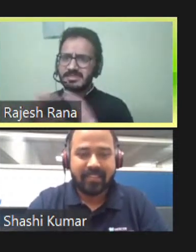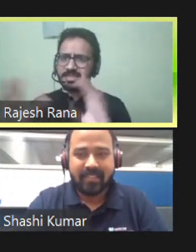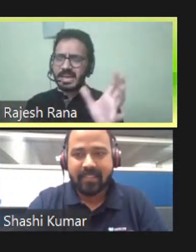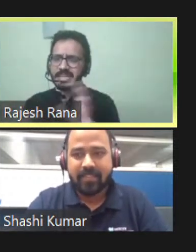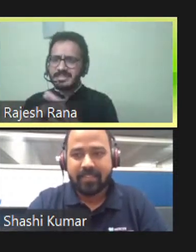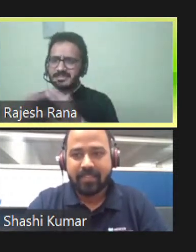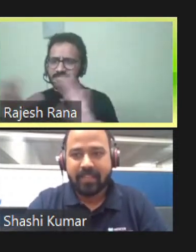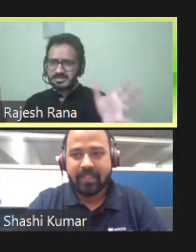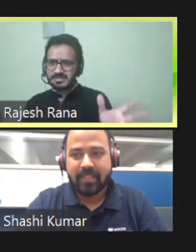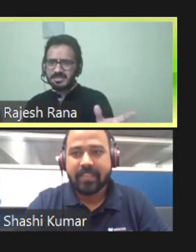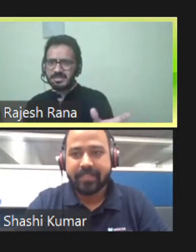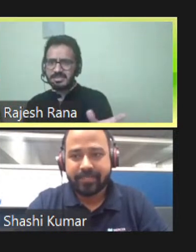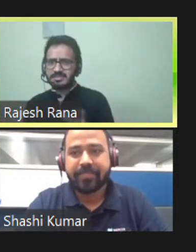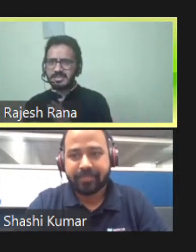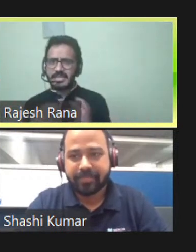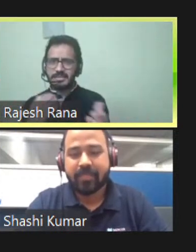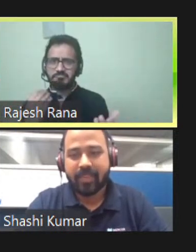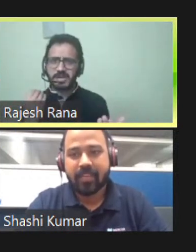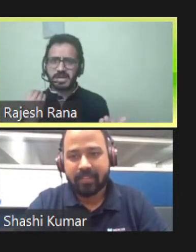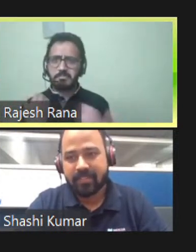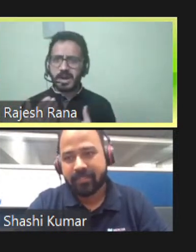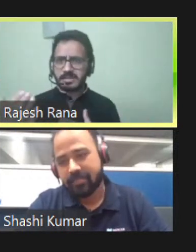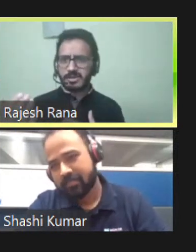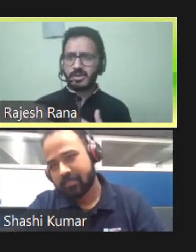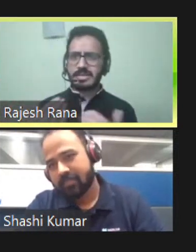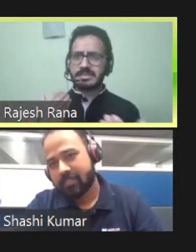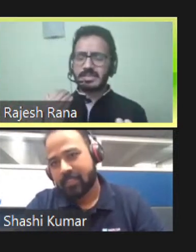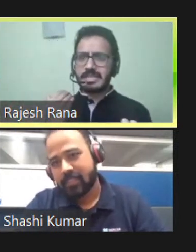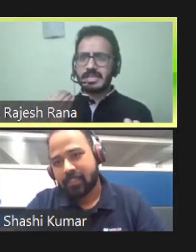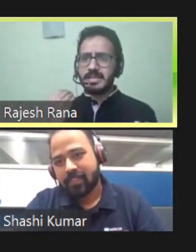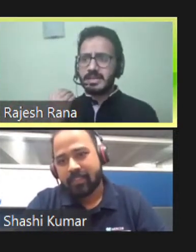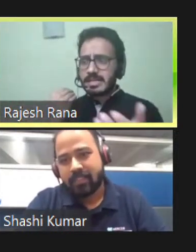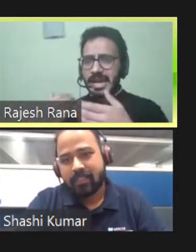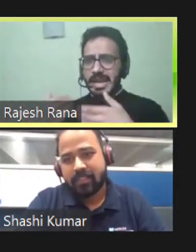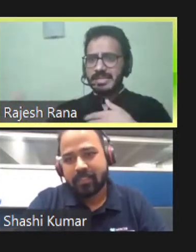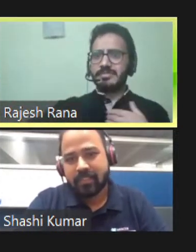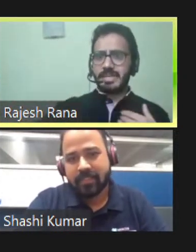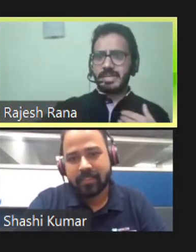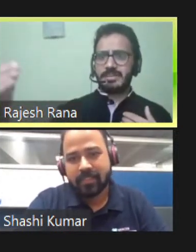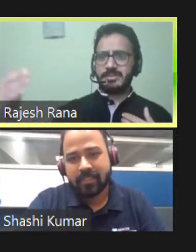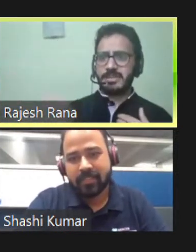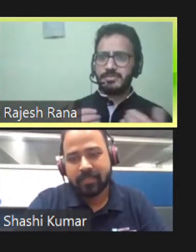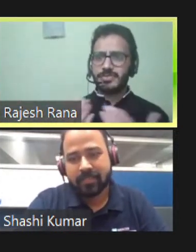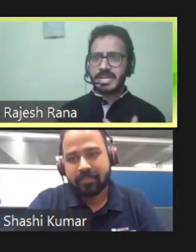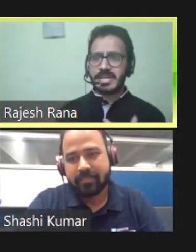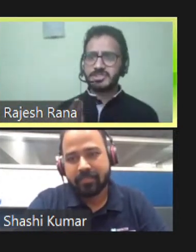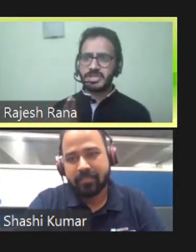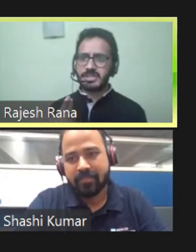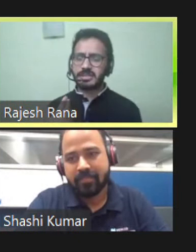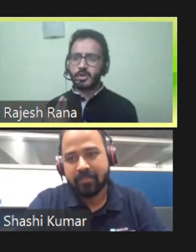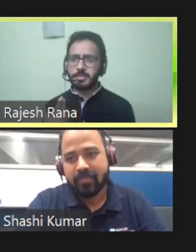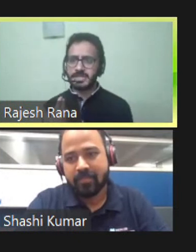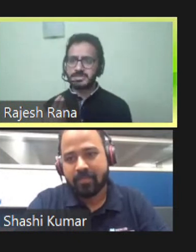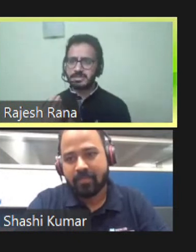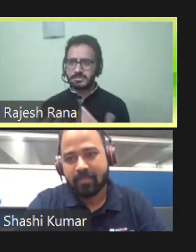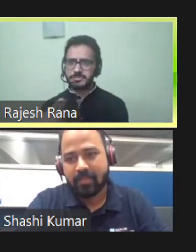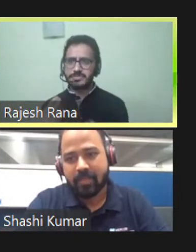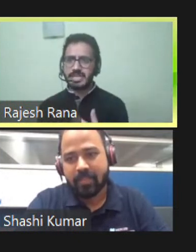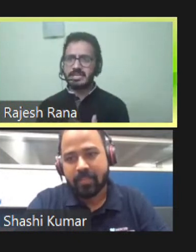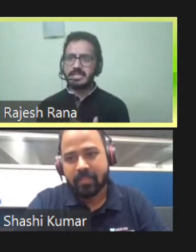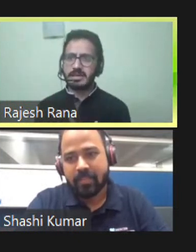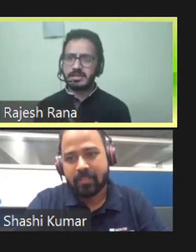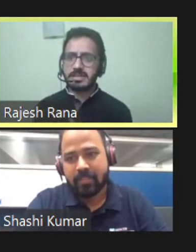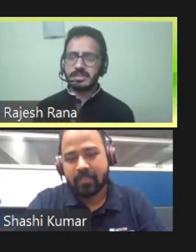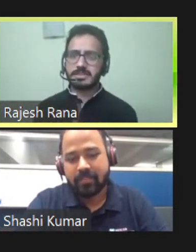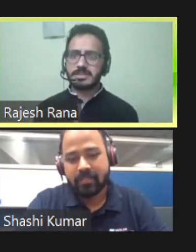right? Is there any structure, is there any path, or is there any guided way in which we can share the communication, in which